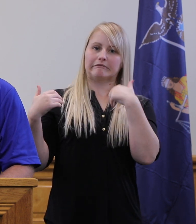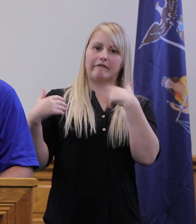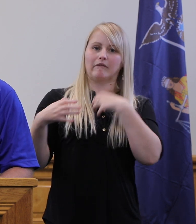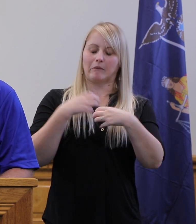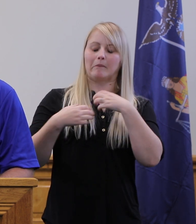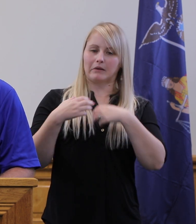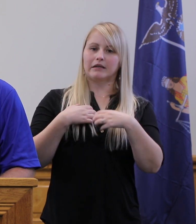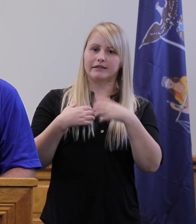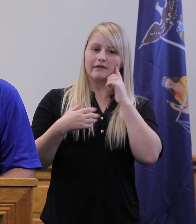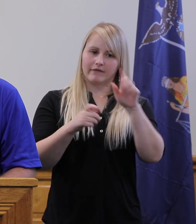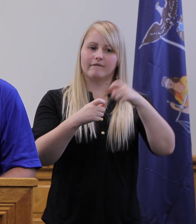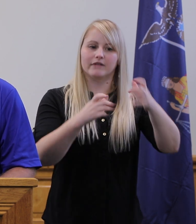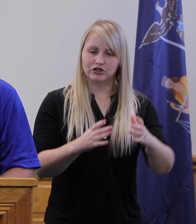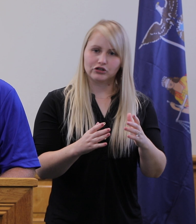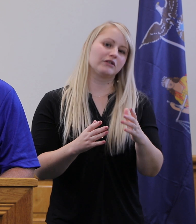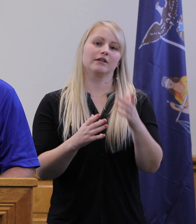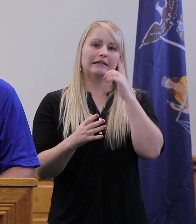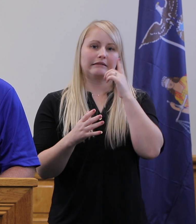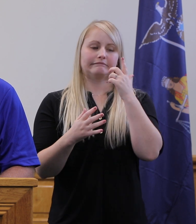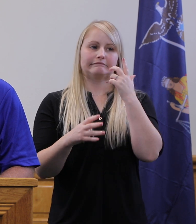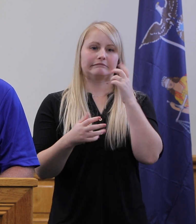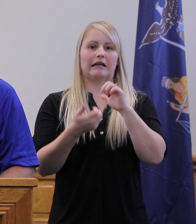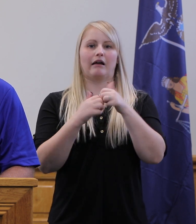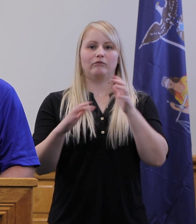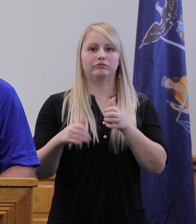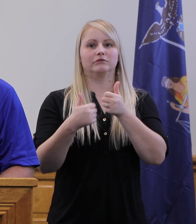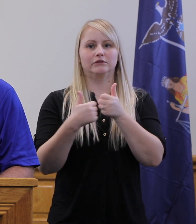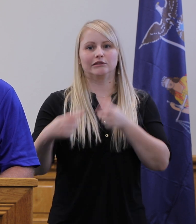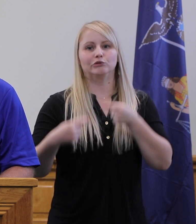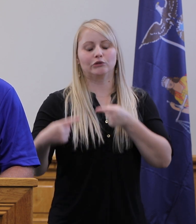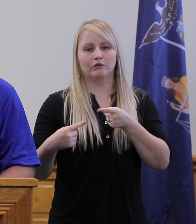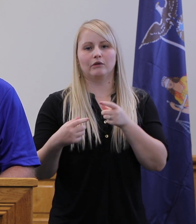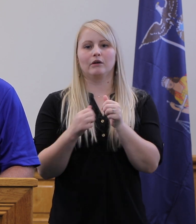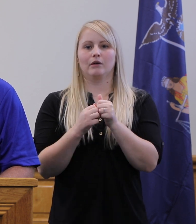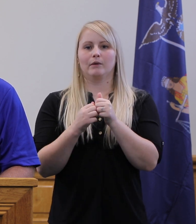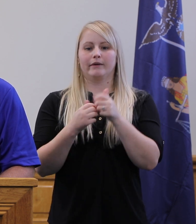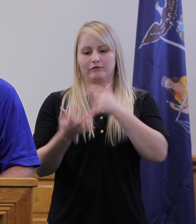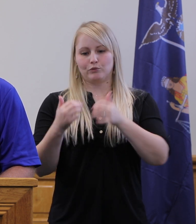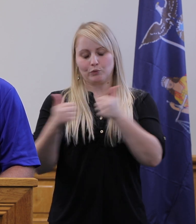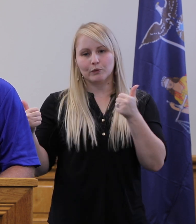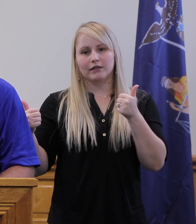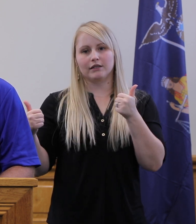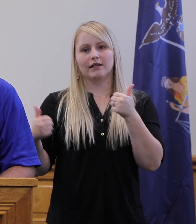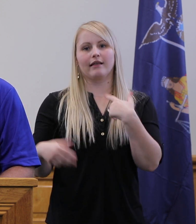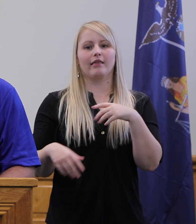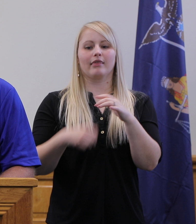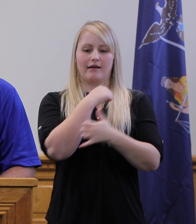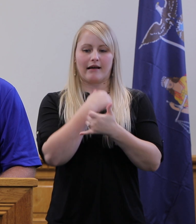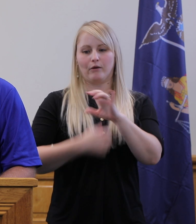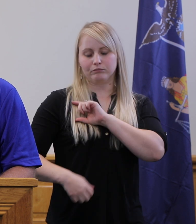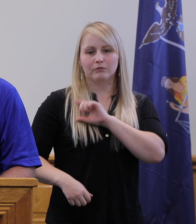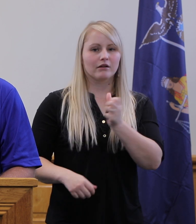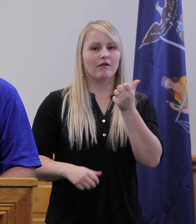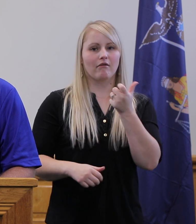anglers and difficulty social distancing. Our partners in the DEC, the County Sheriff, and other area law